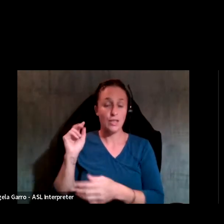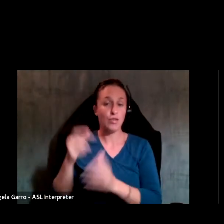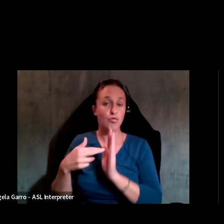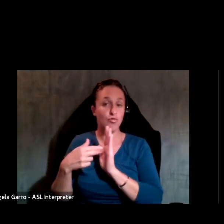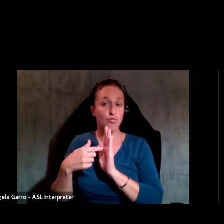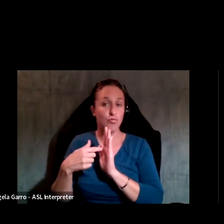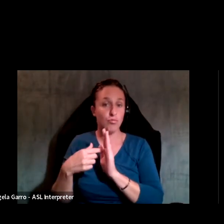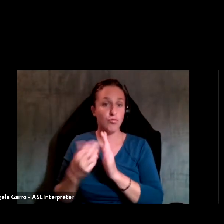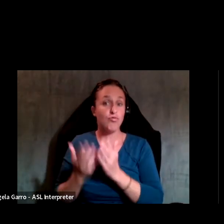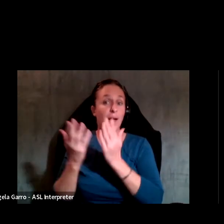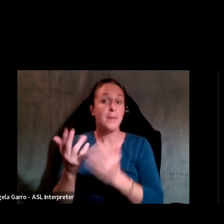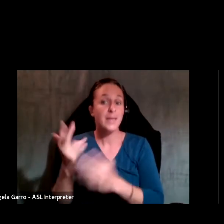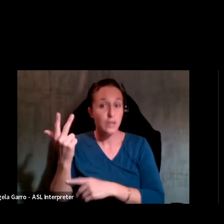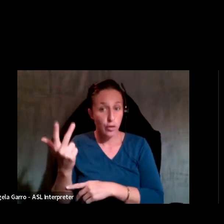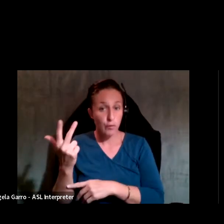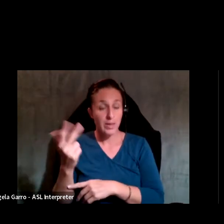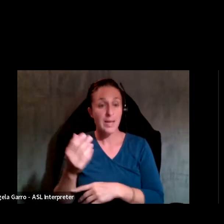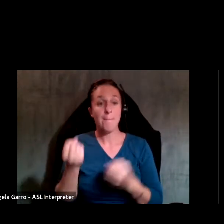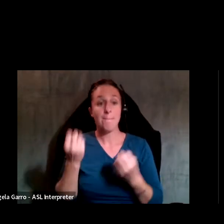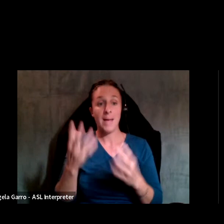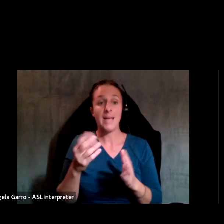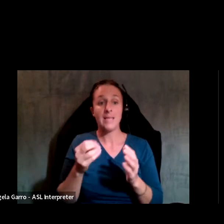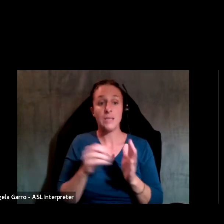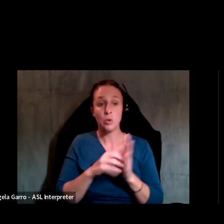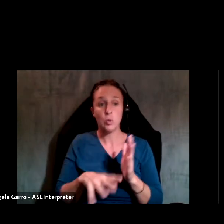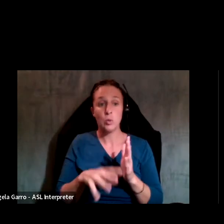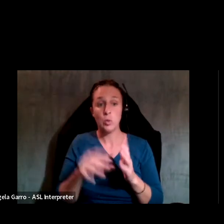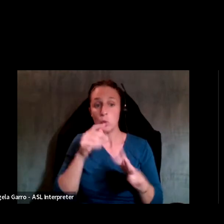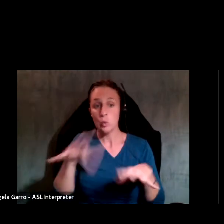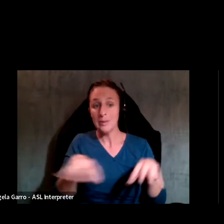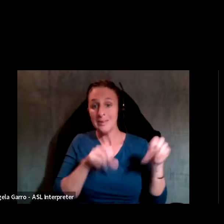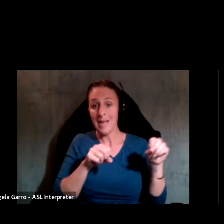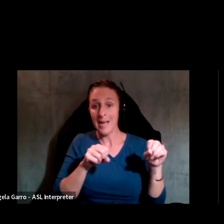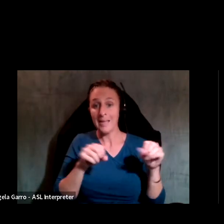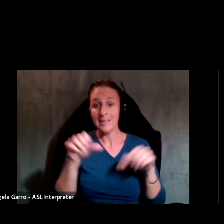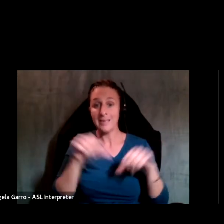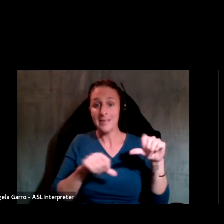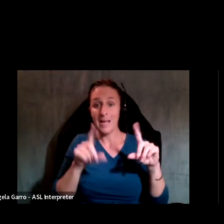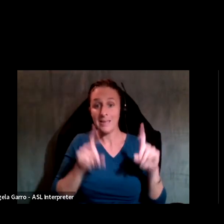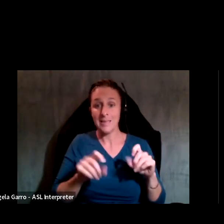I know many students who take the science test senior year,